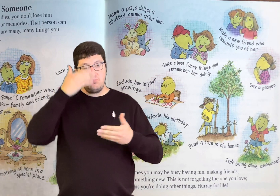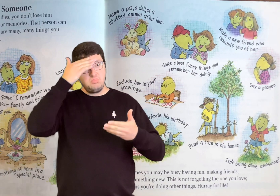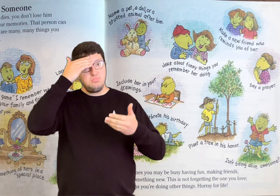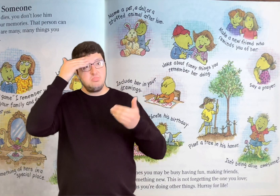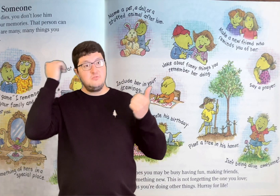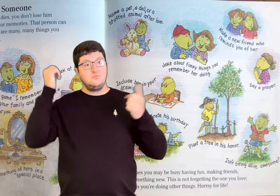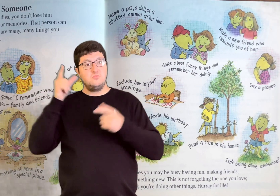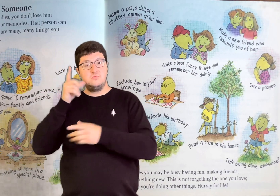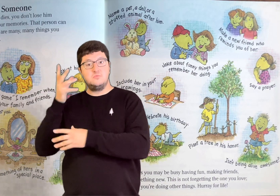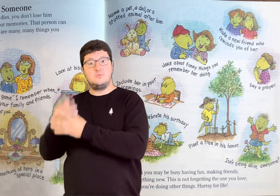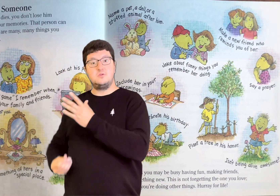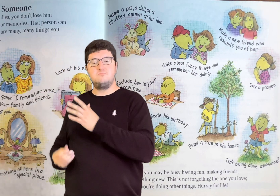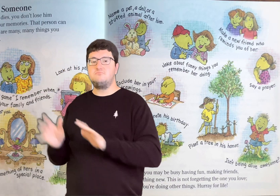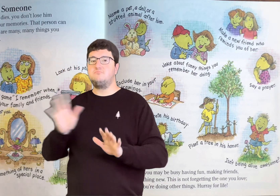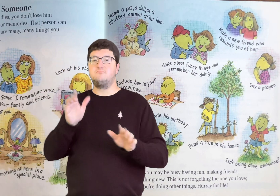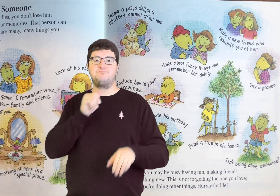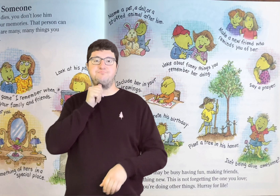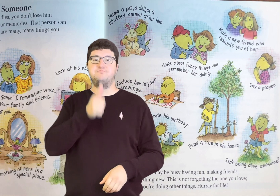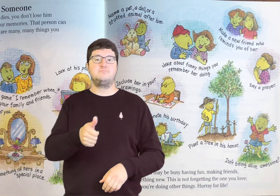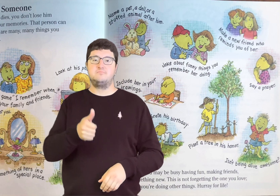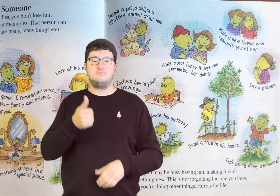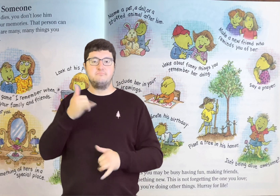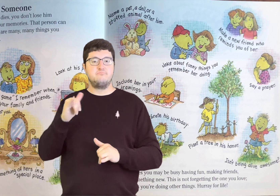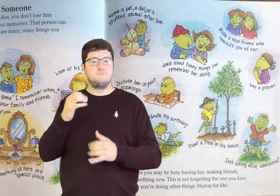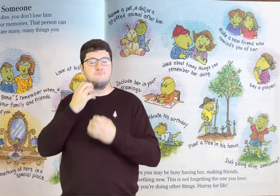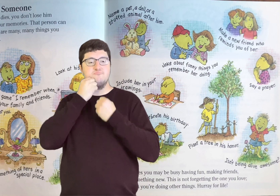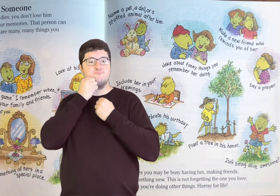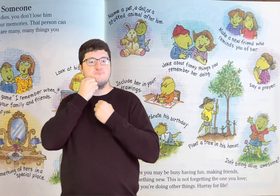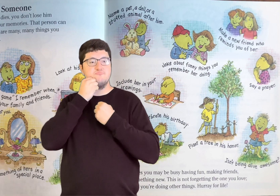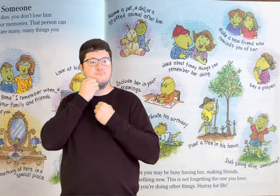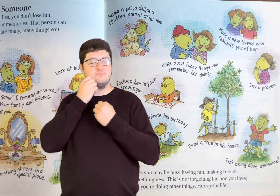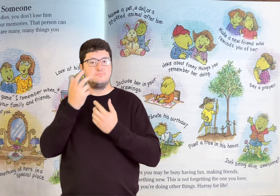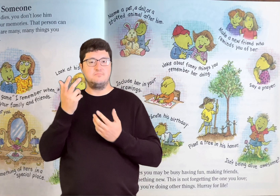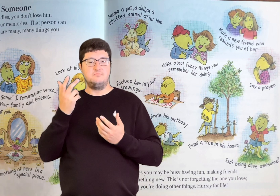means you're doing other things. Hooray for life.